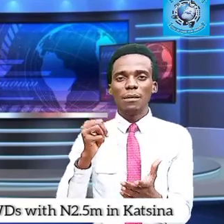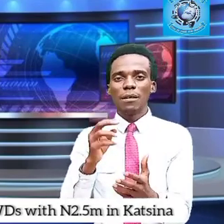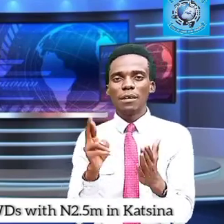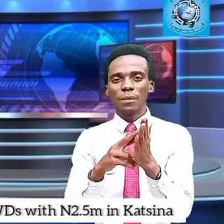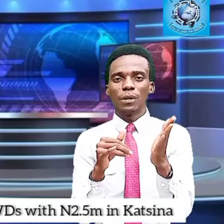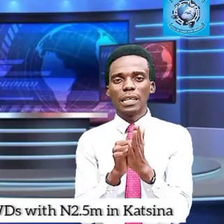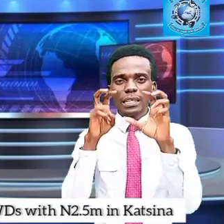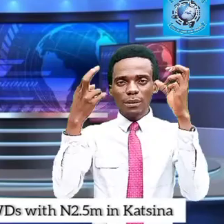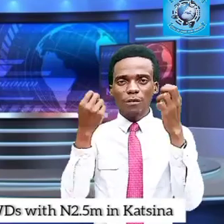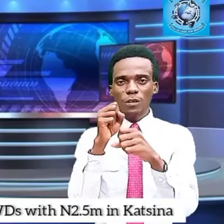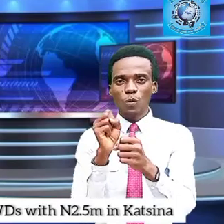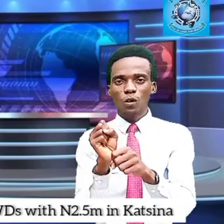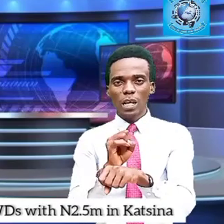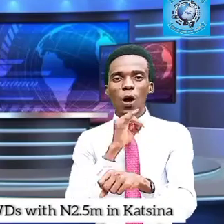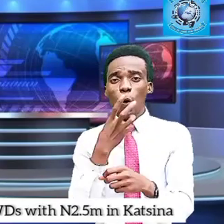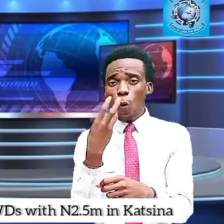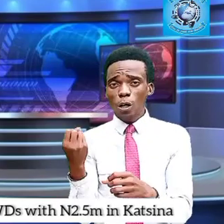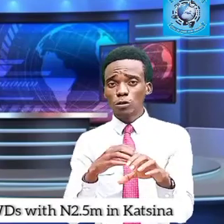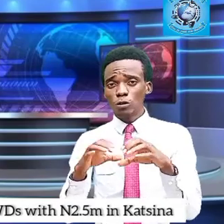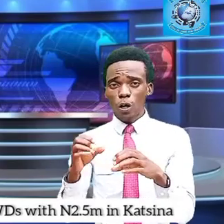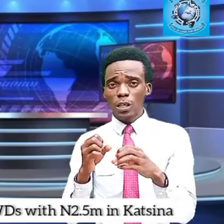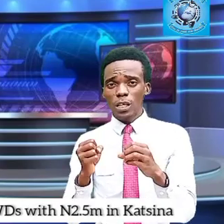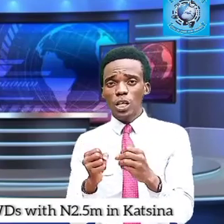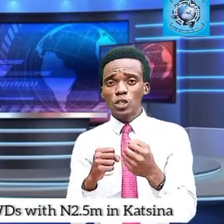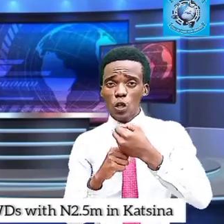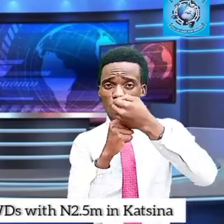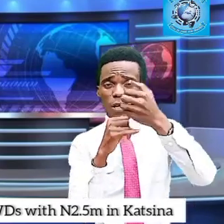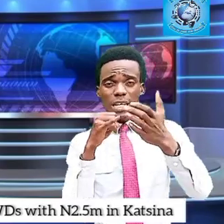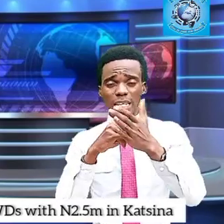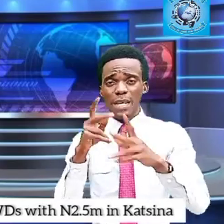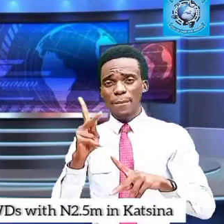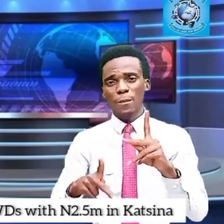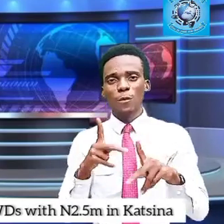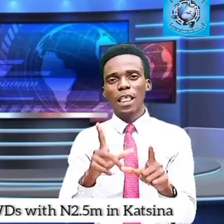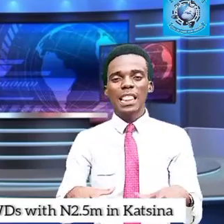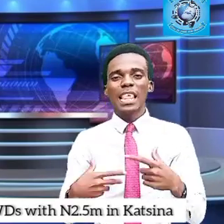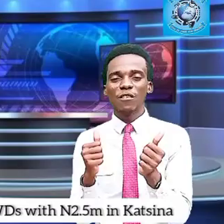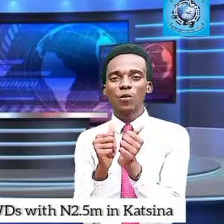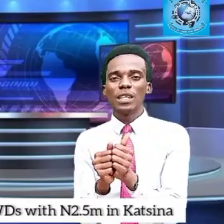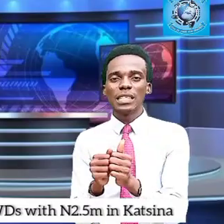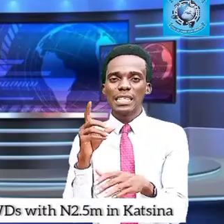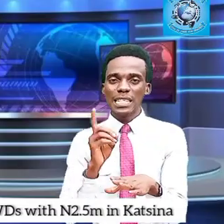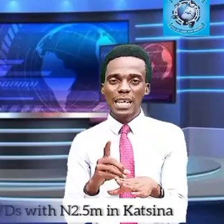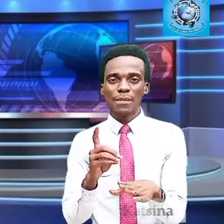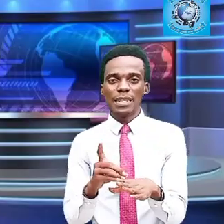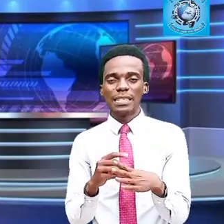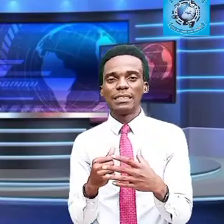was institutionalized support its people living with disabilities.